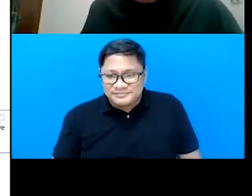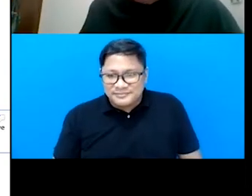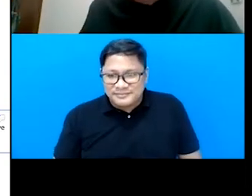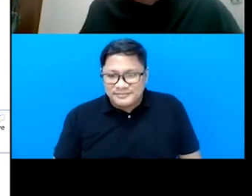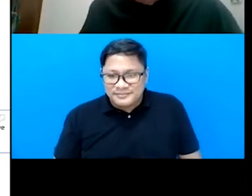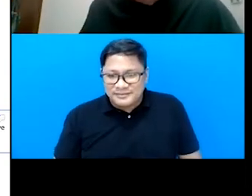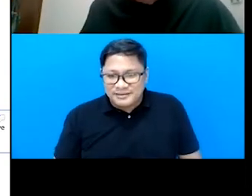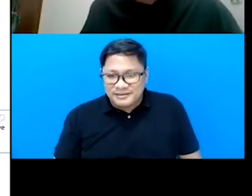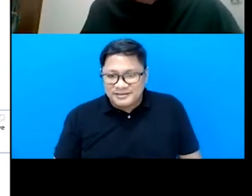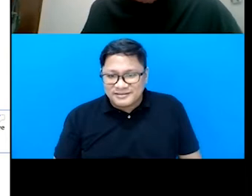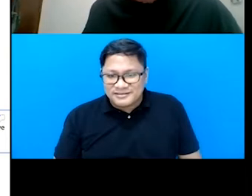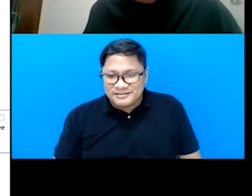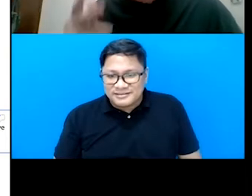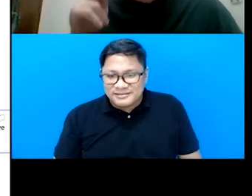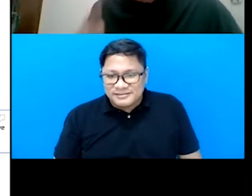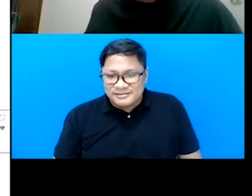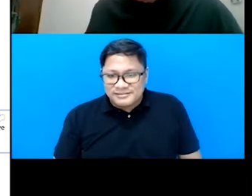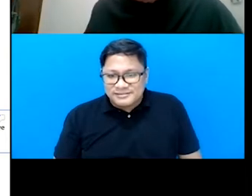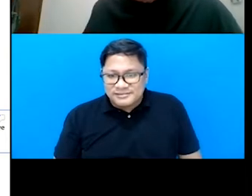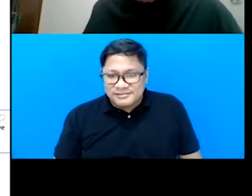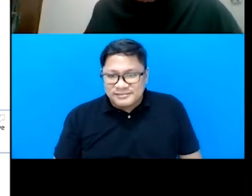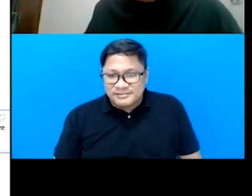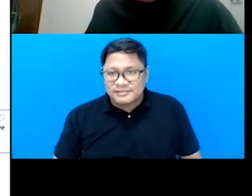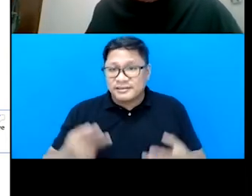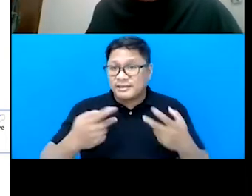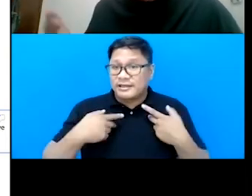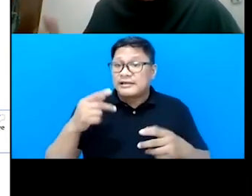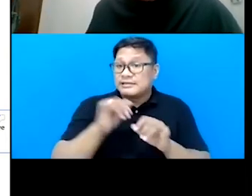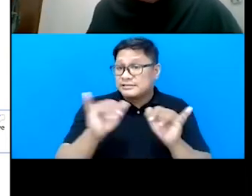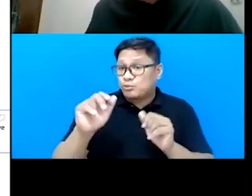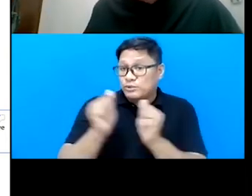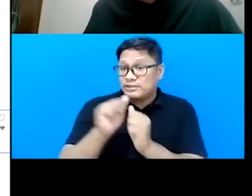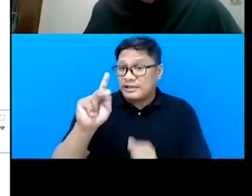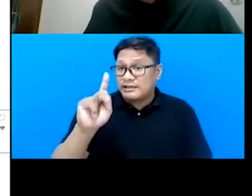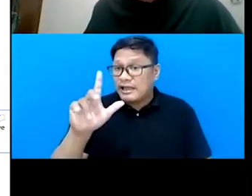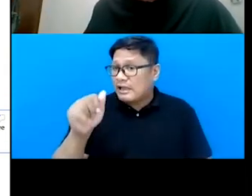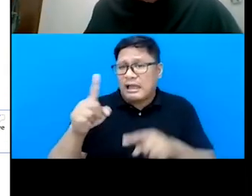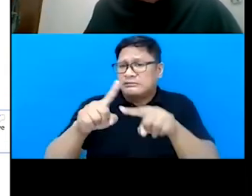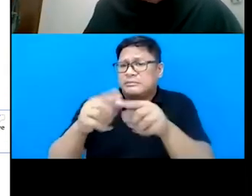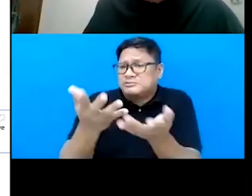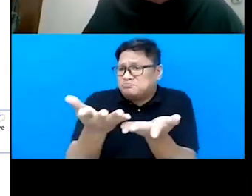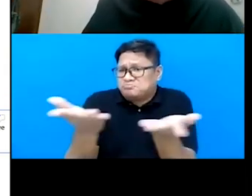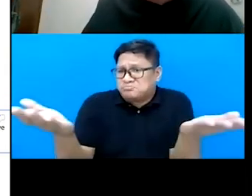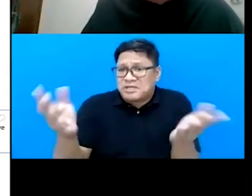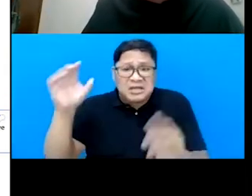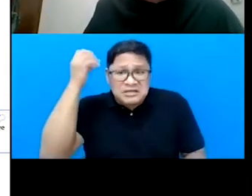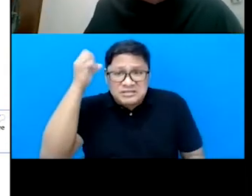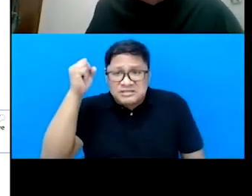Okay. And you do have Kyla too, so up to you. Shock, you can just